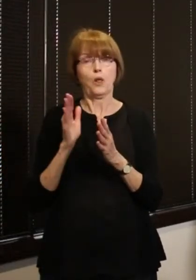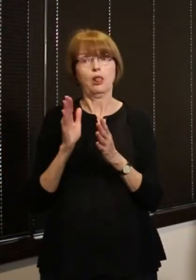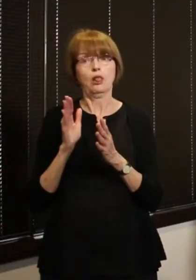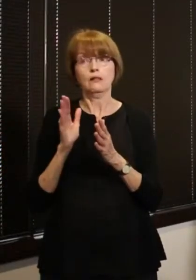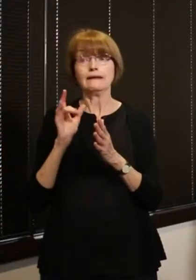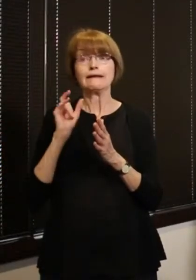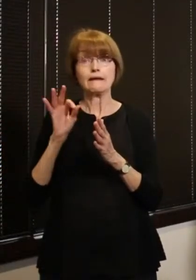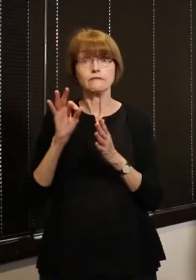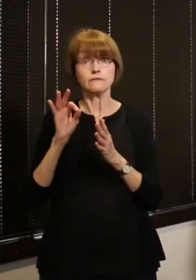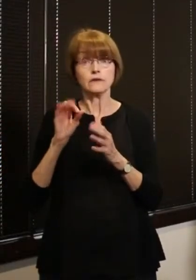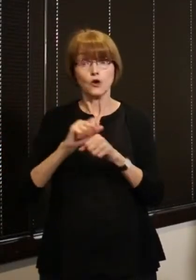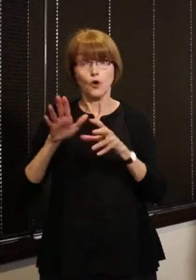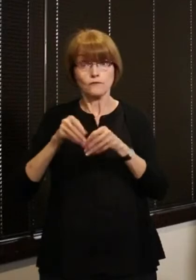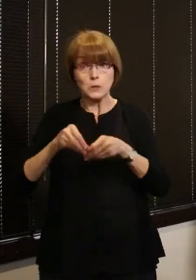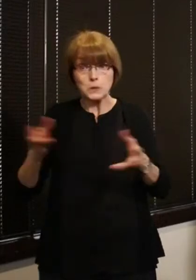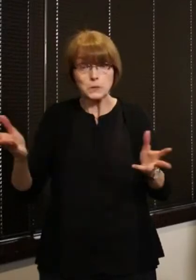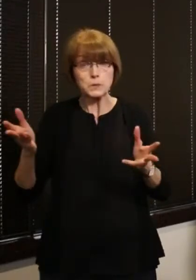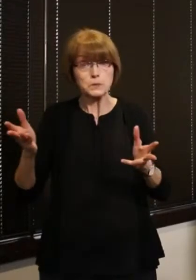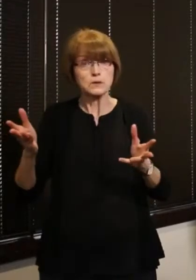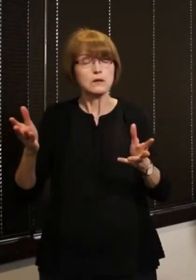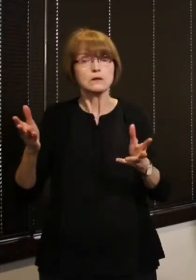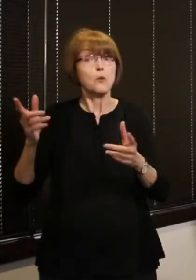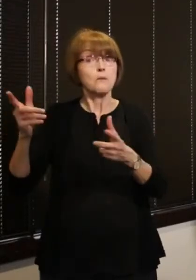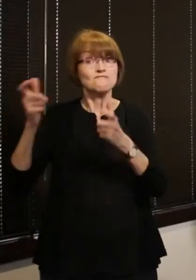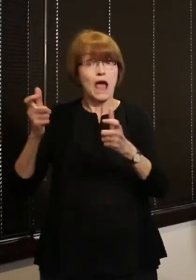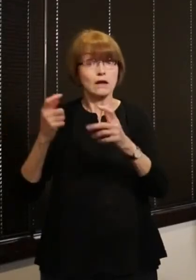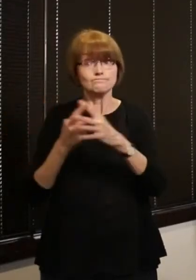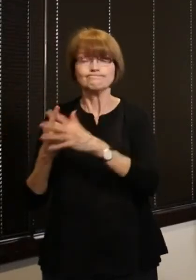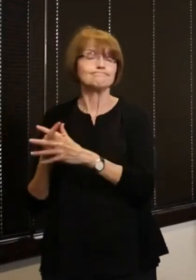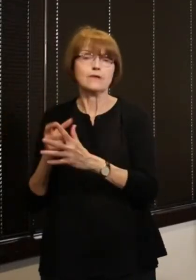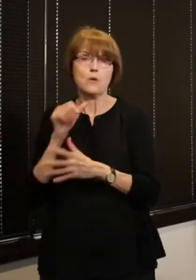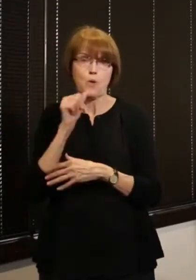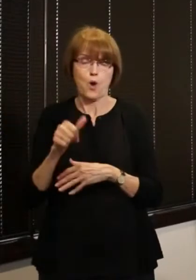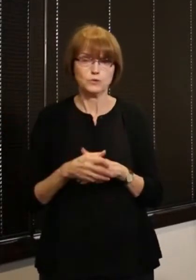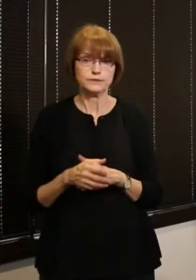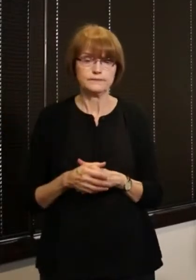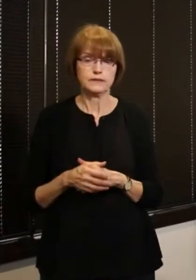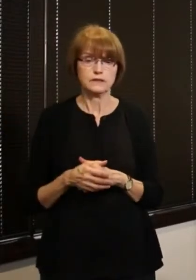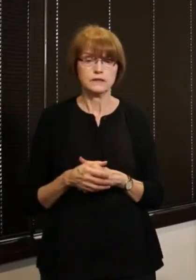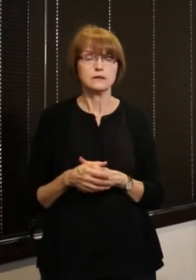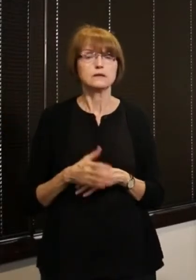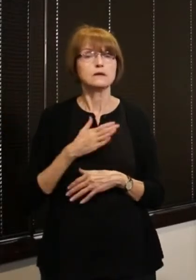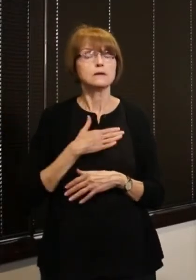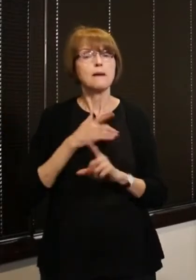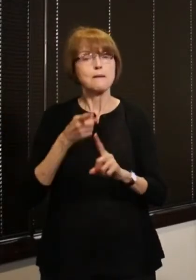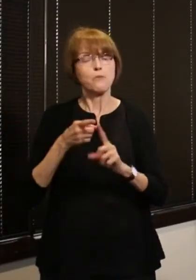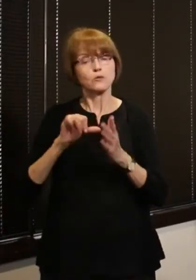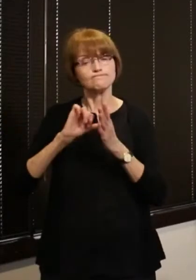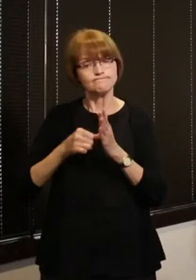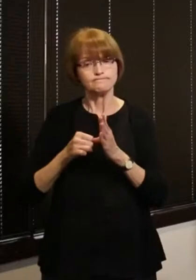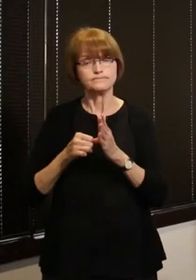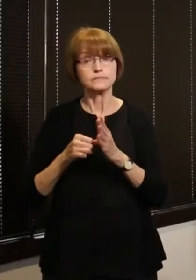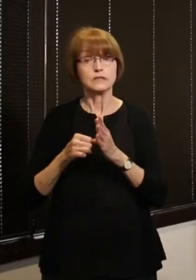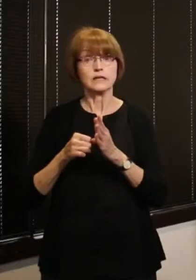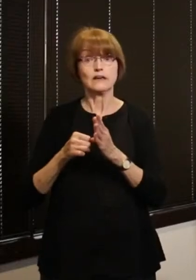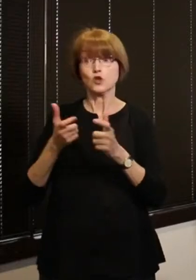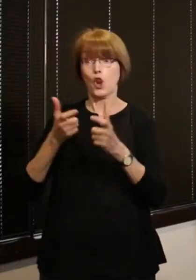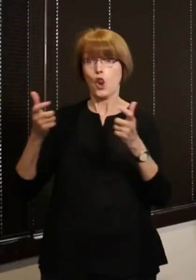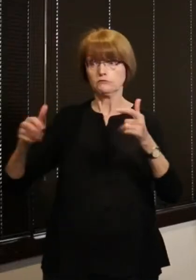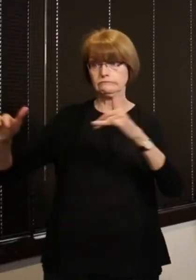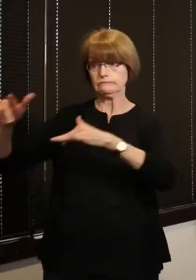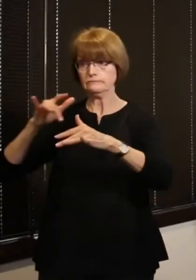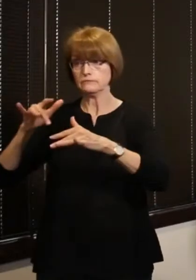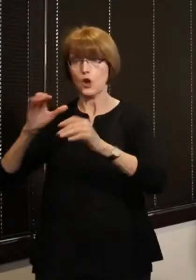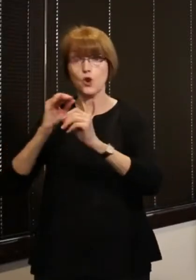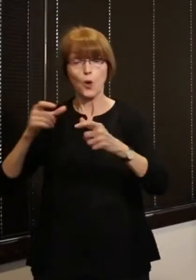to reiterating my points, which is large gatherings without masks and no social